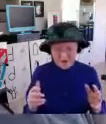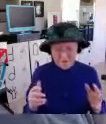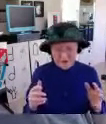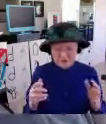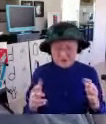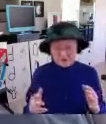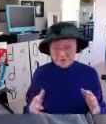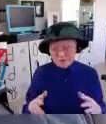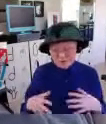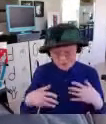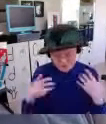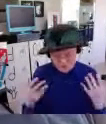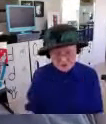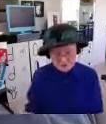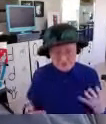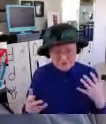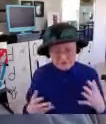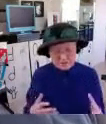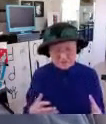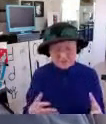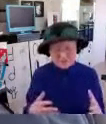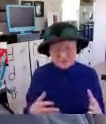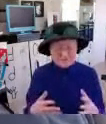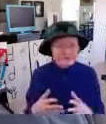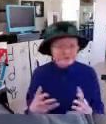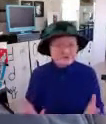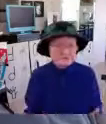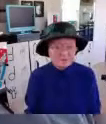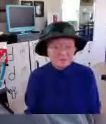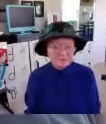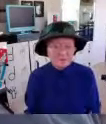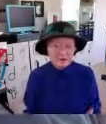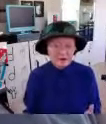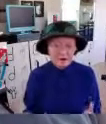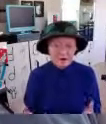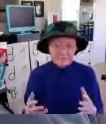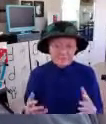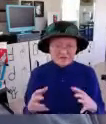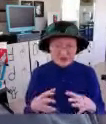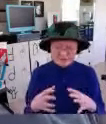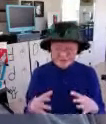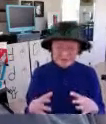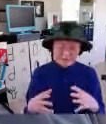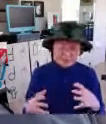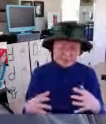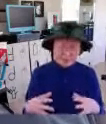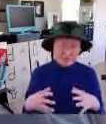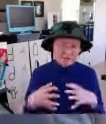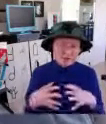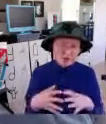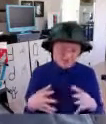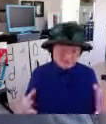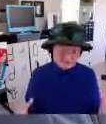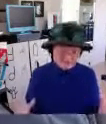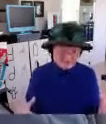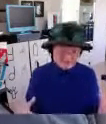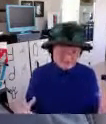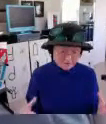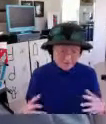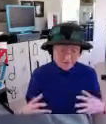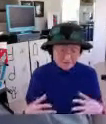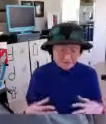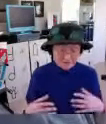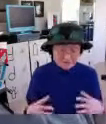sure there are going to be handshakes and other things that we've never seen before. Sign writing is actually enormously flexible.